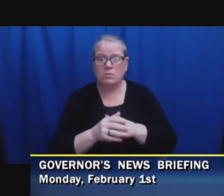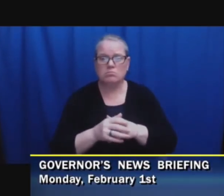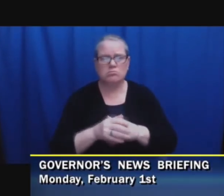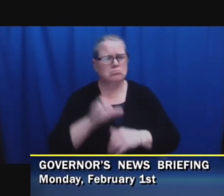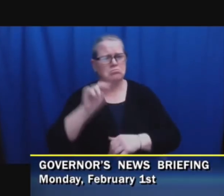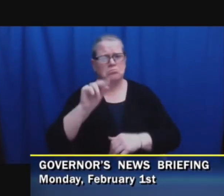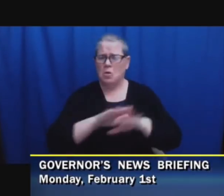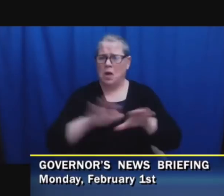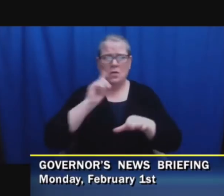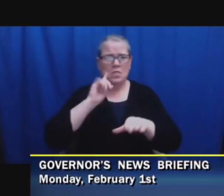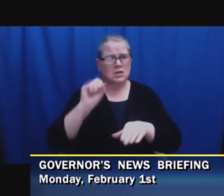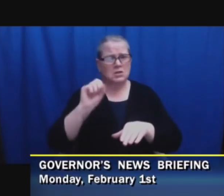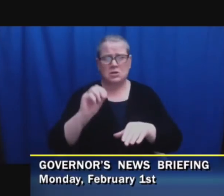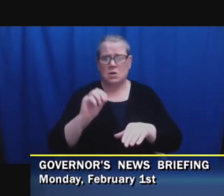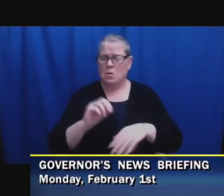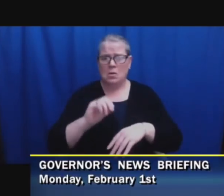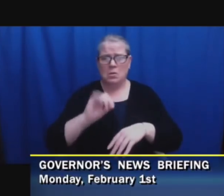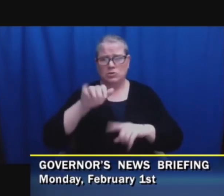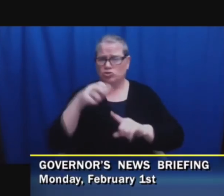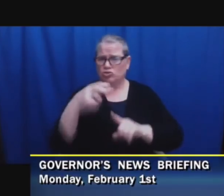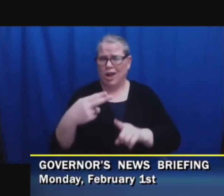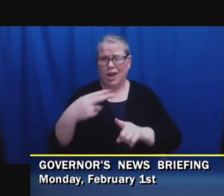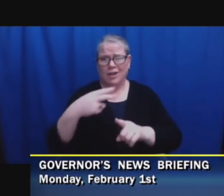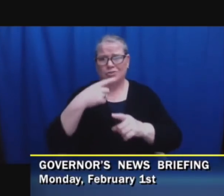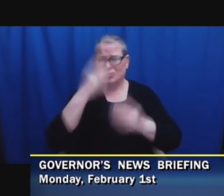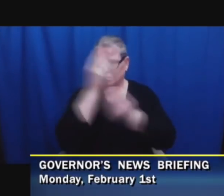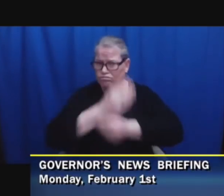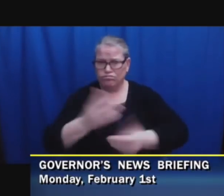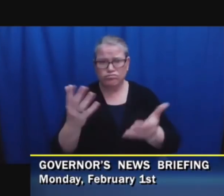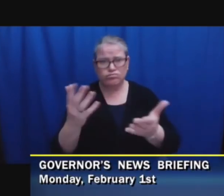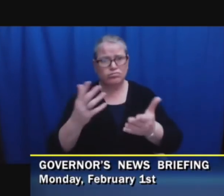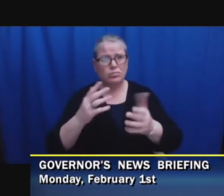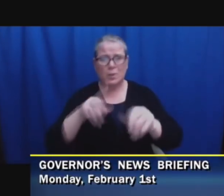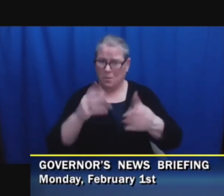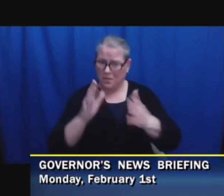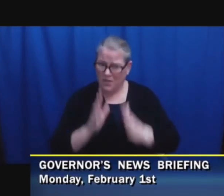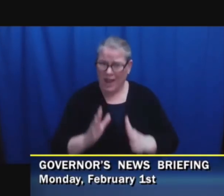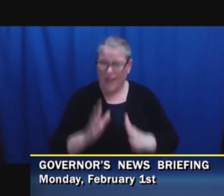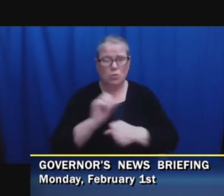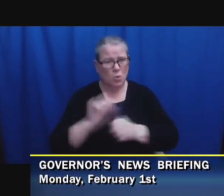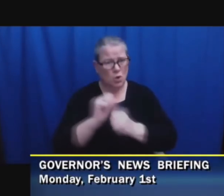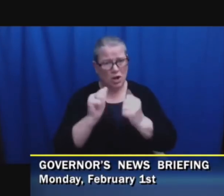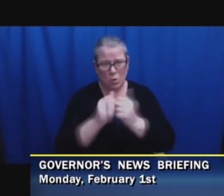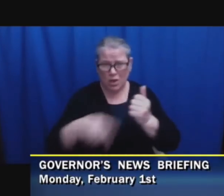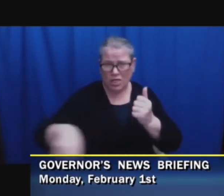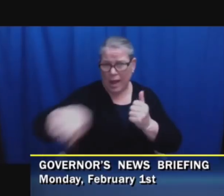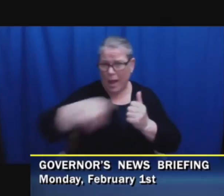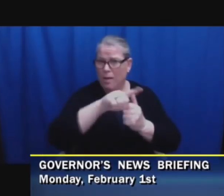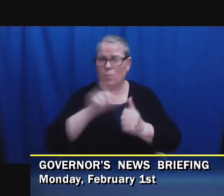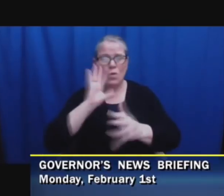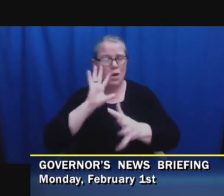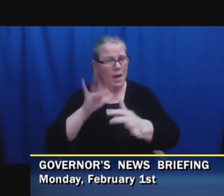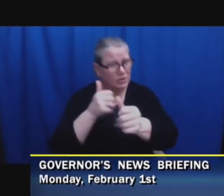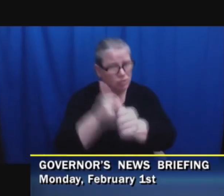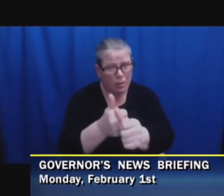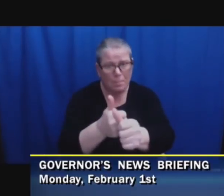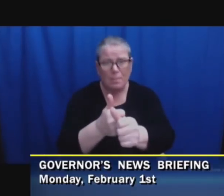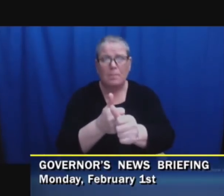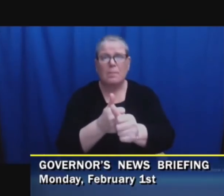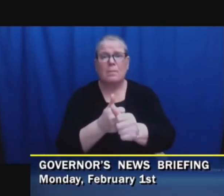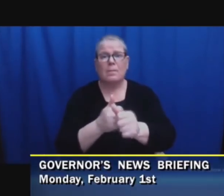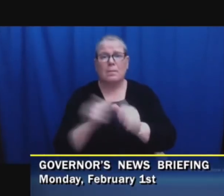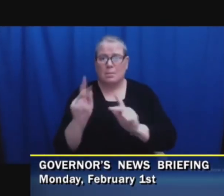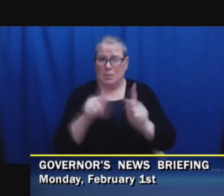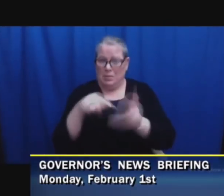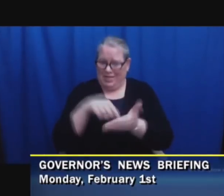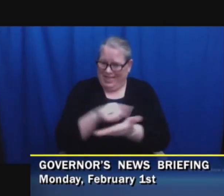said we're working all the providers. We're going to catch them up, and we're going to have everybody should have been vaccinated this